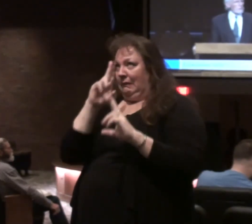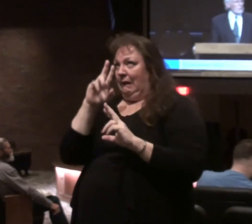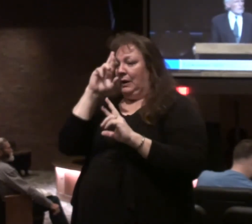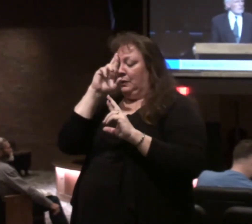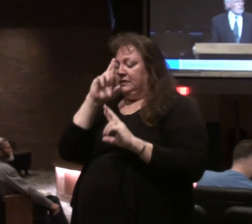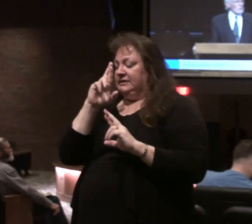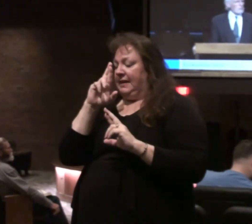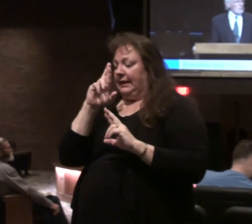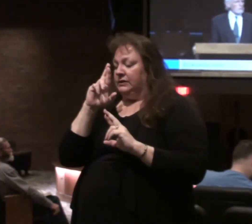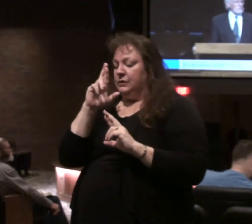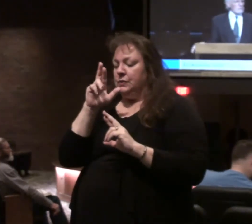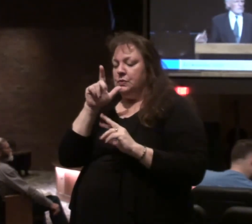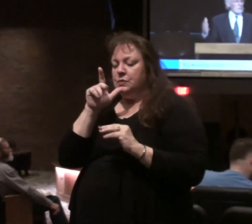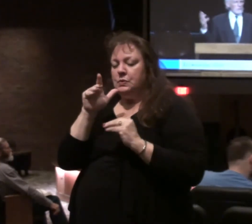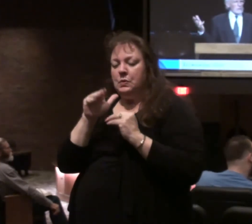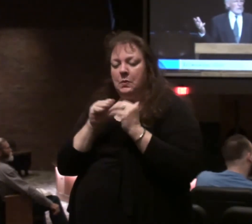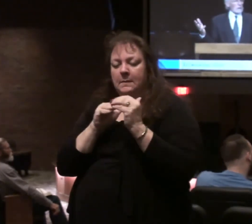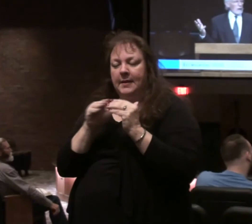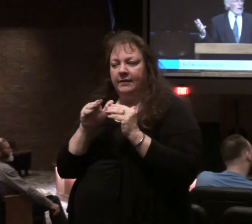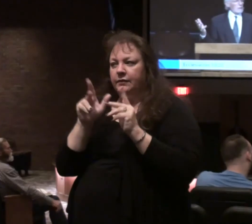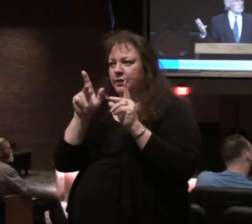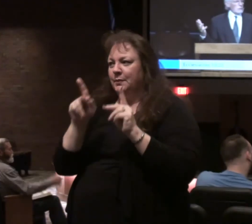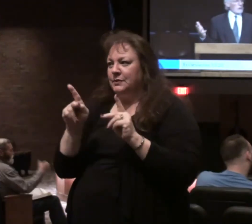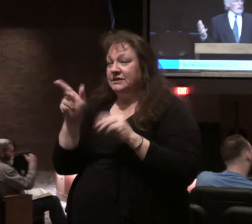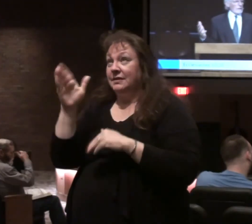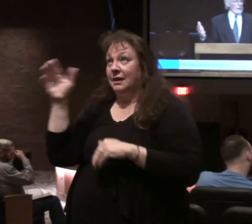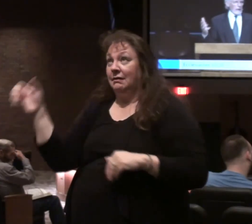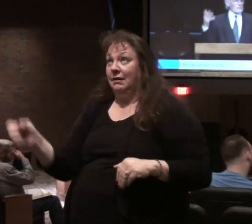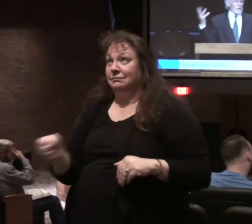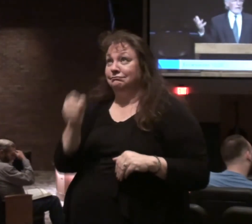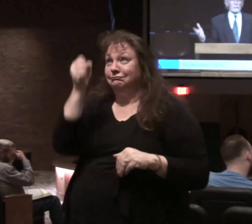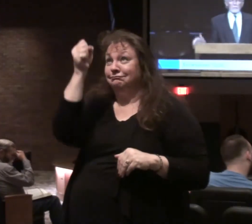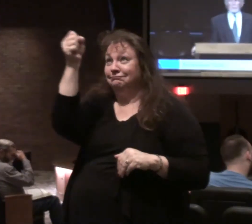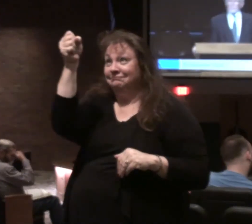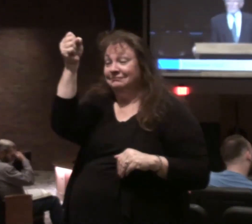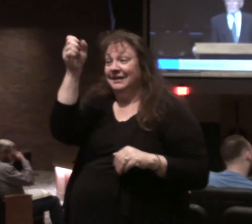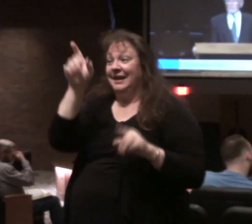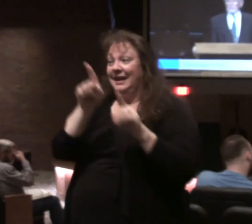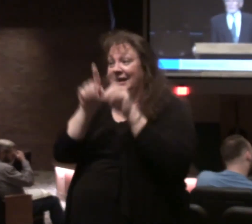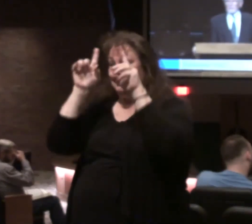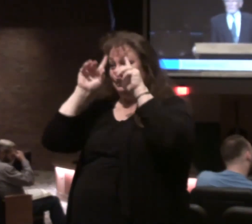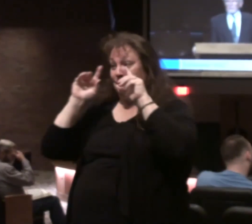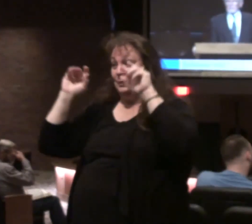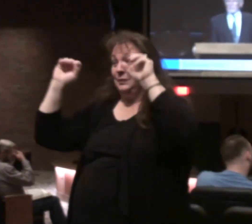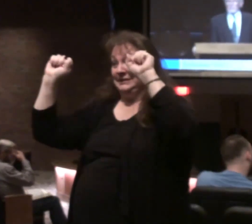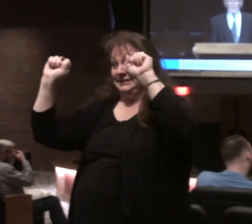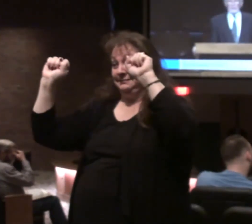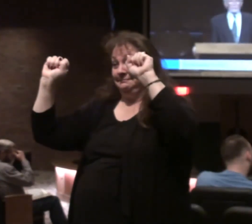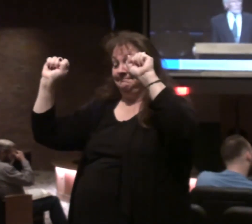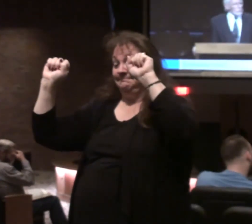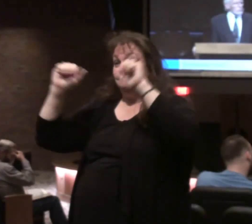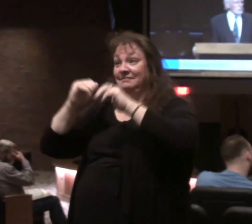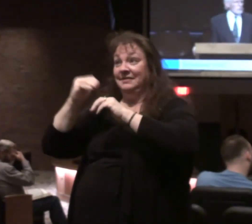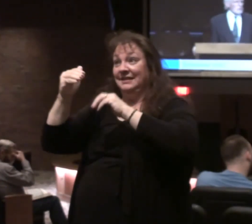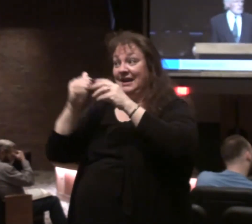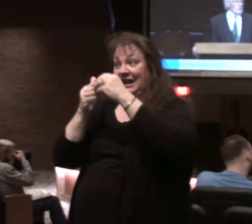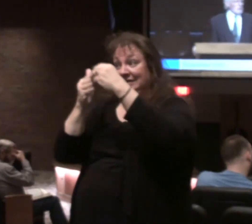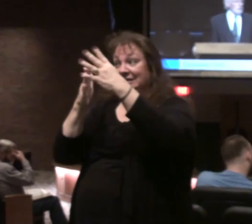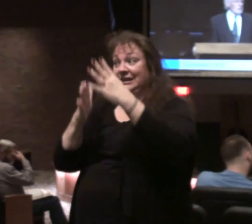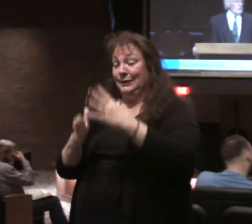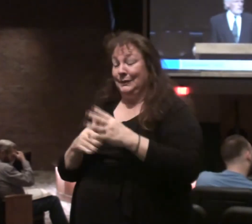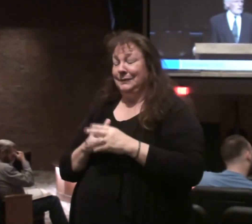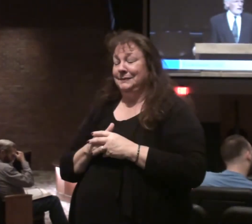respect the person that God puts in as the next president, the next rulers.